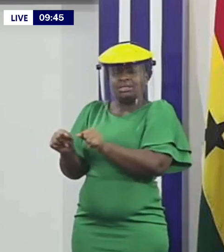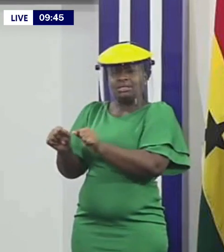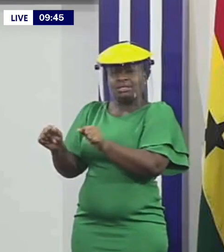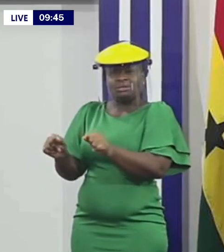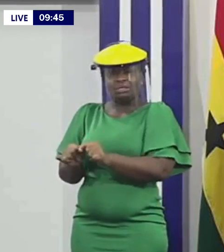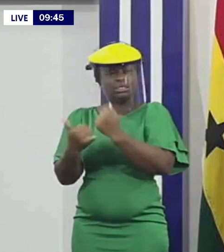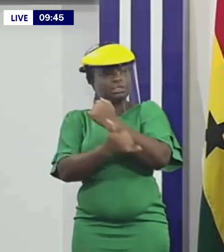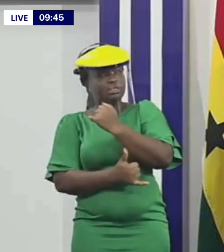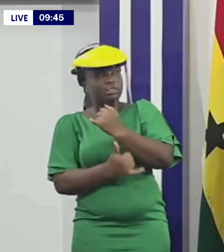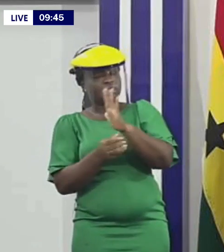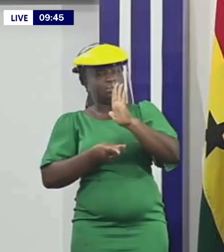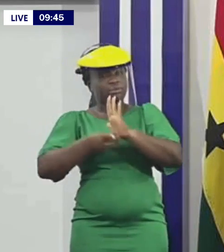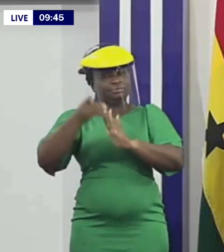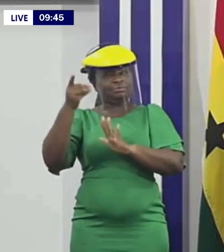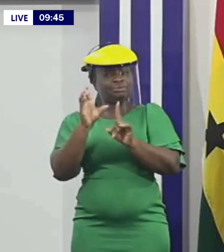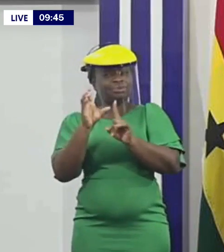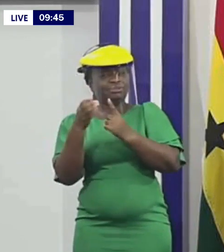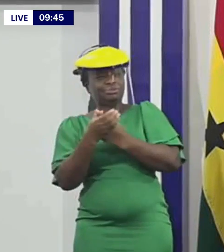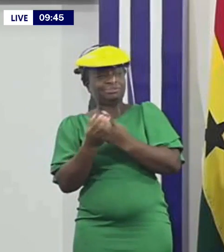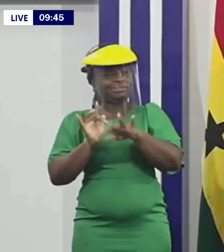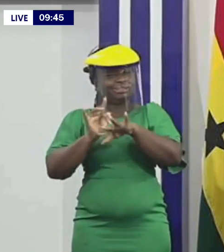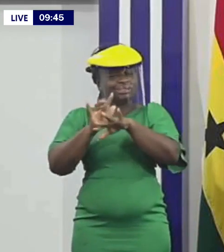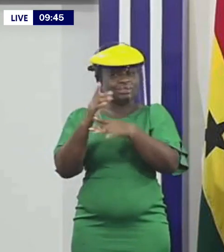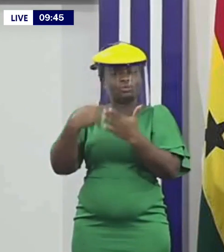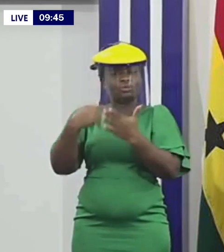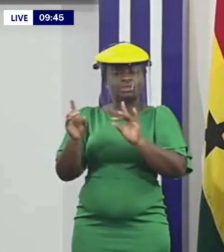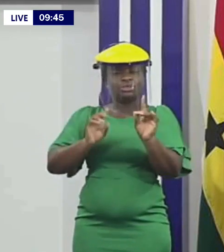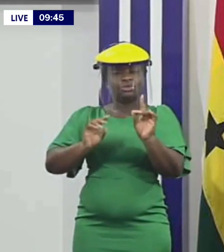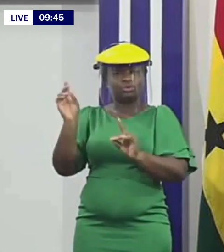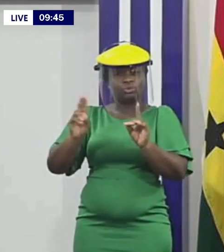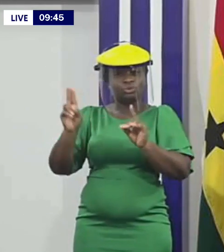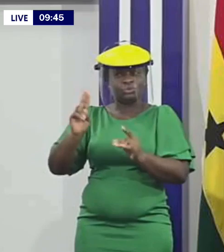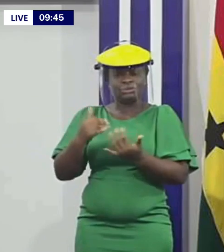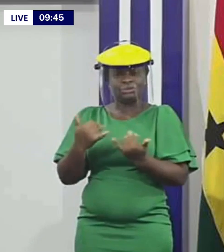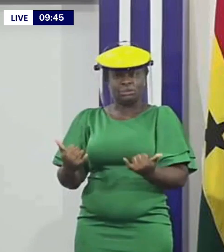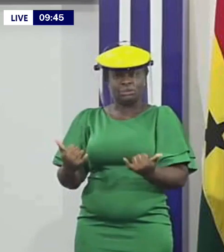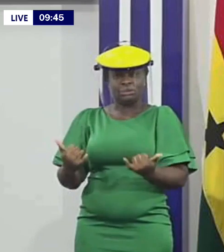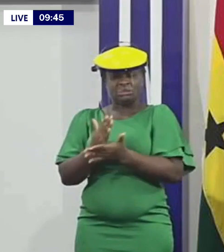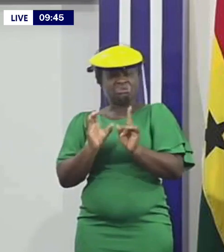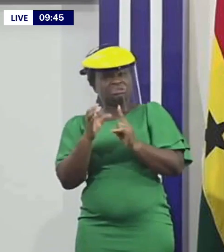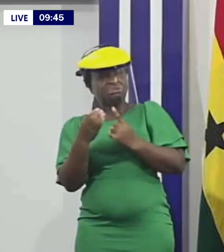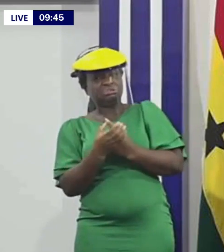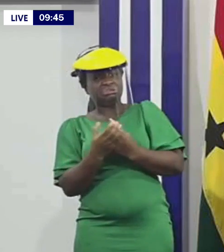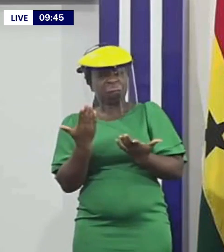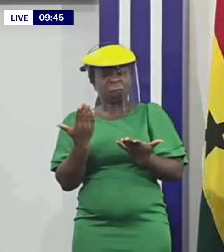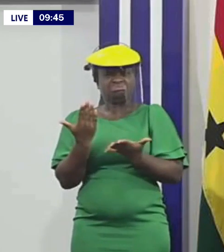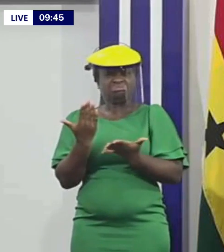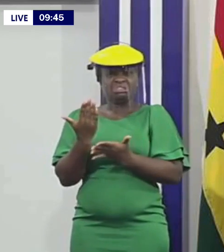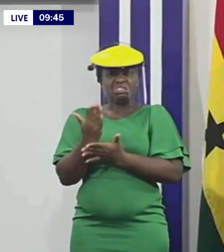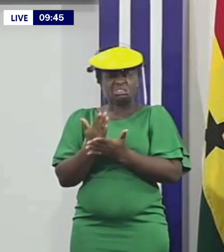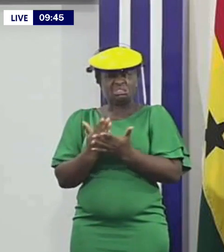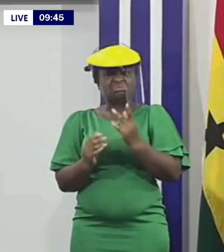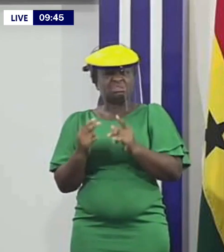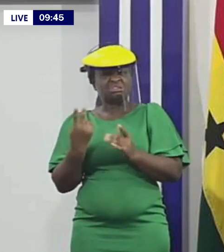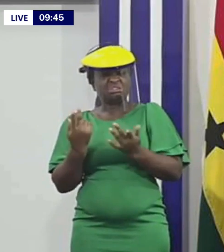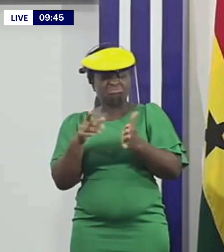and countries that developed the condition earlier is what we are using here. some of the conditions, even comments have started coming on